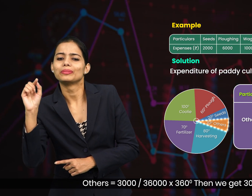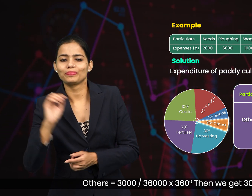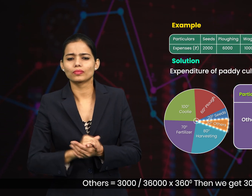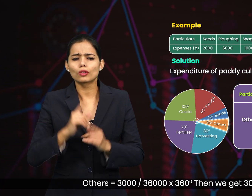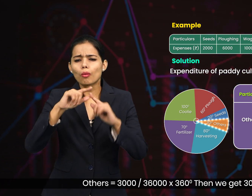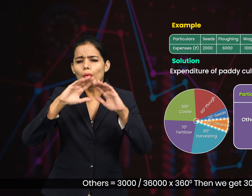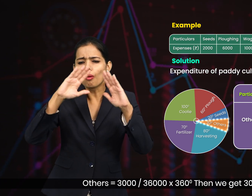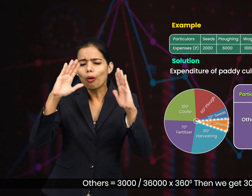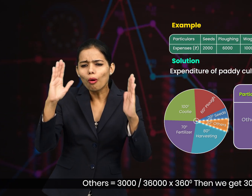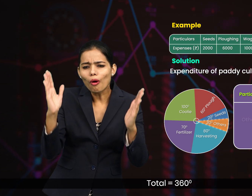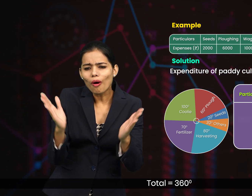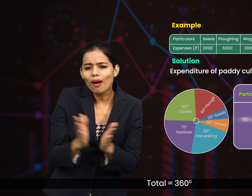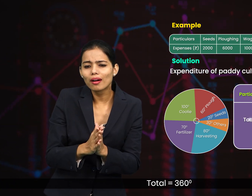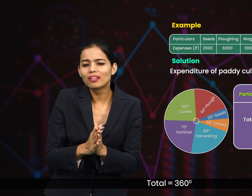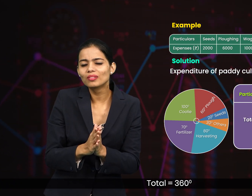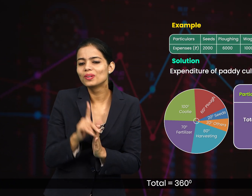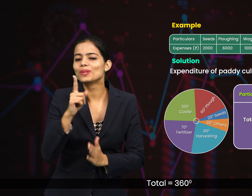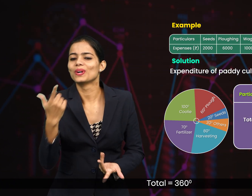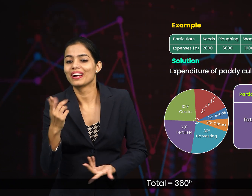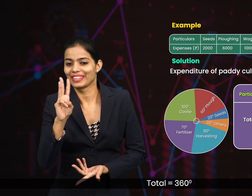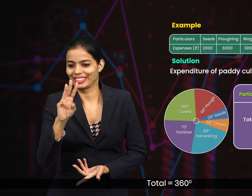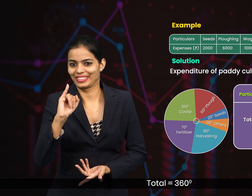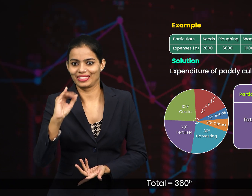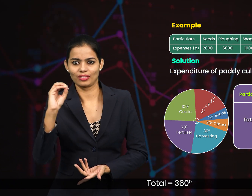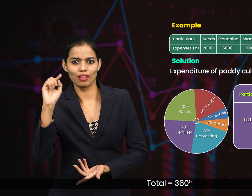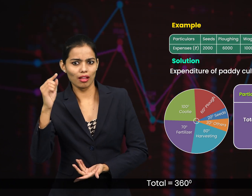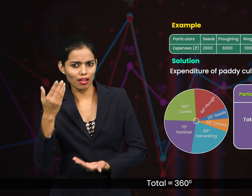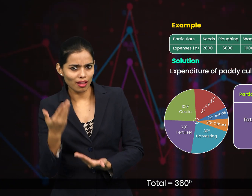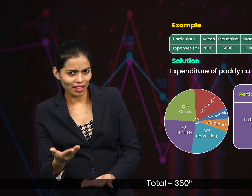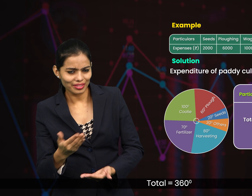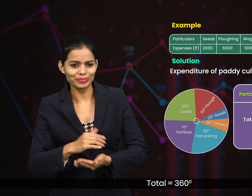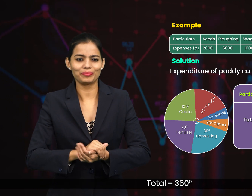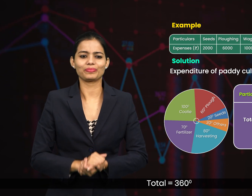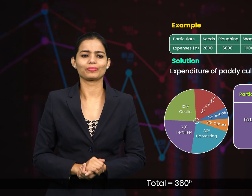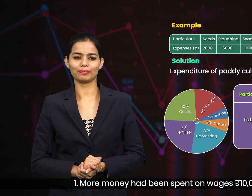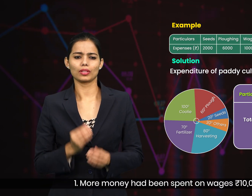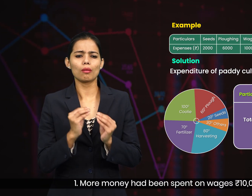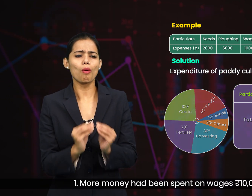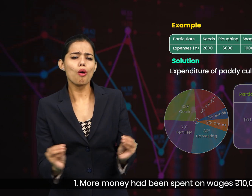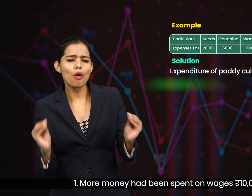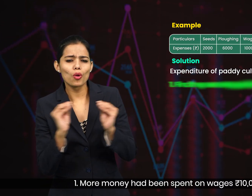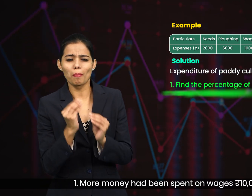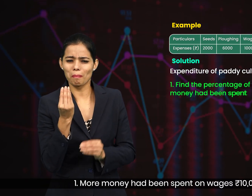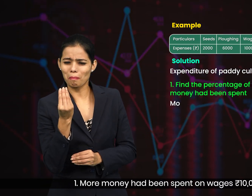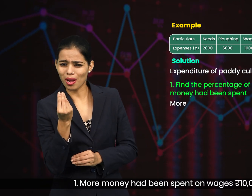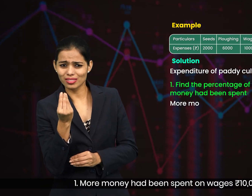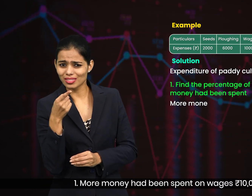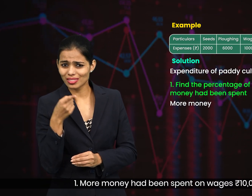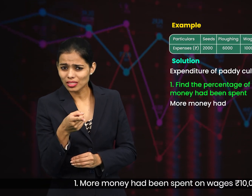degree. Total is equal to 360 degree. More money had been